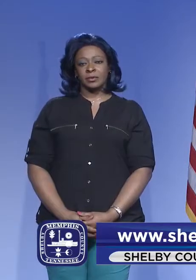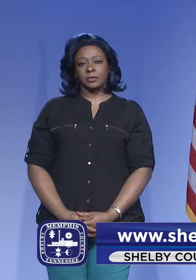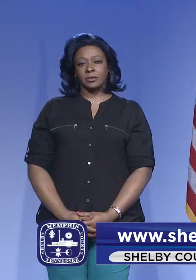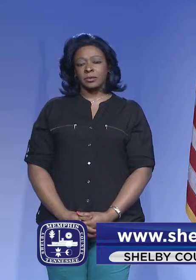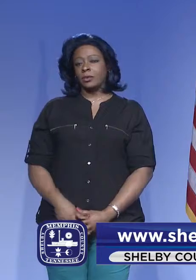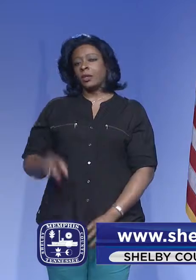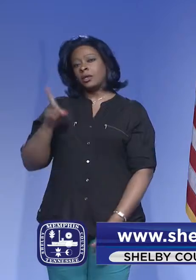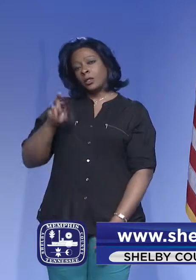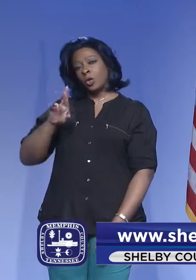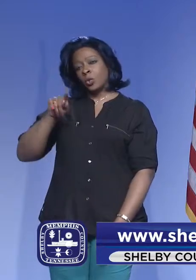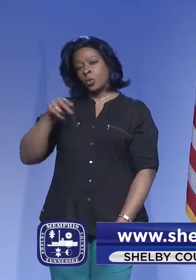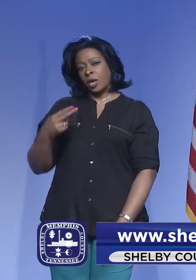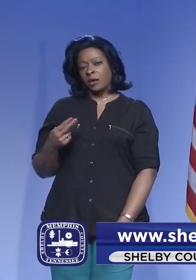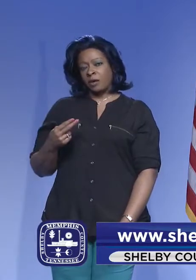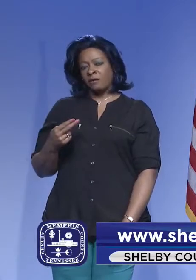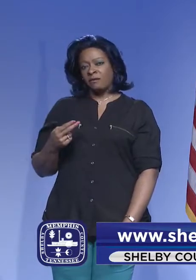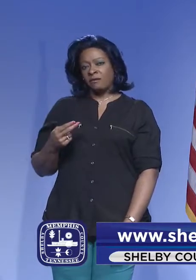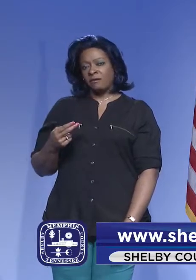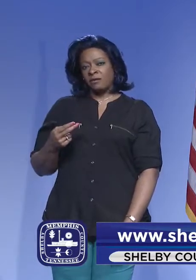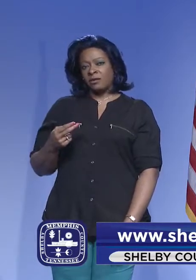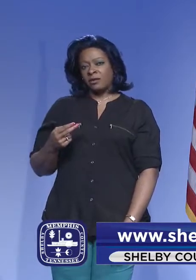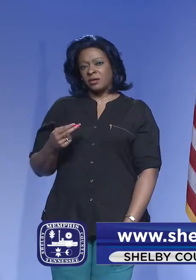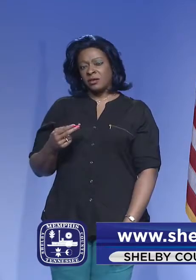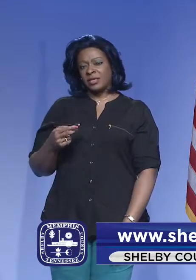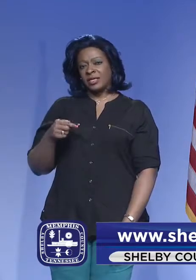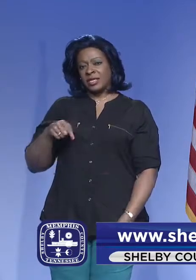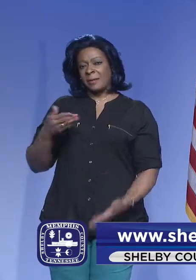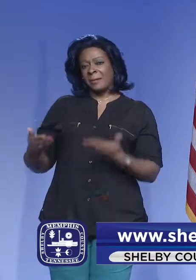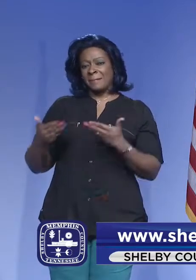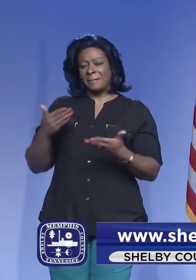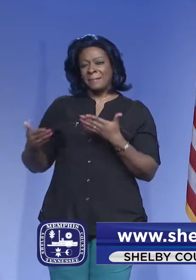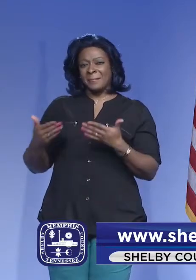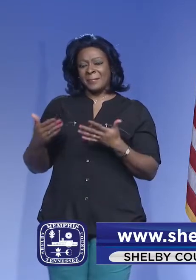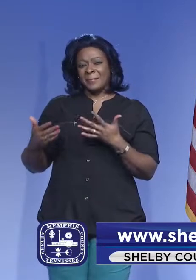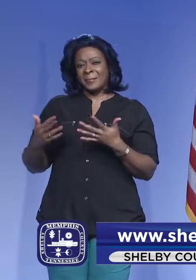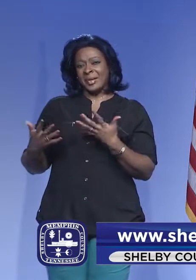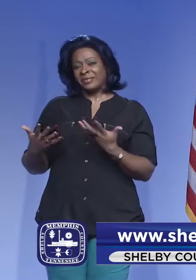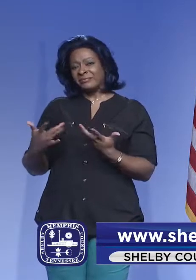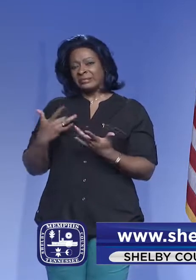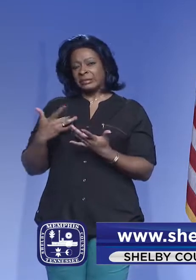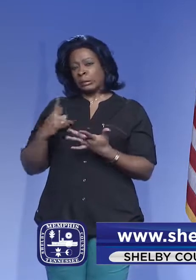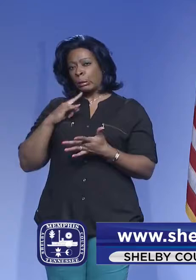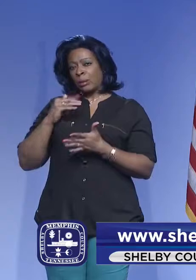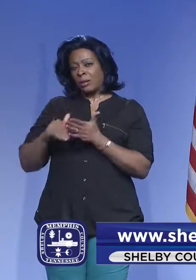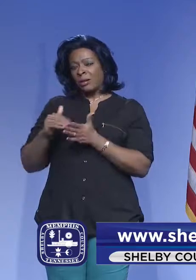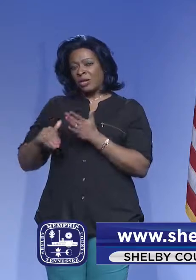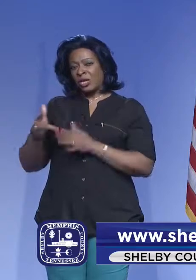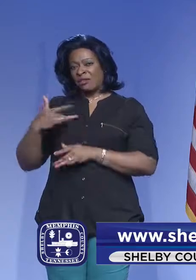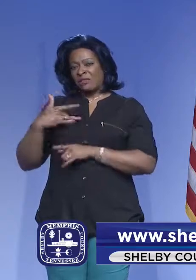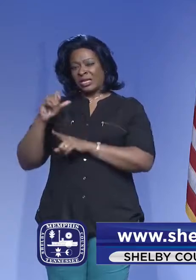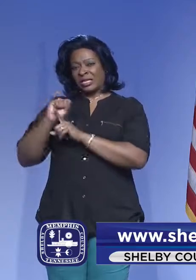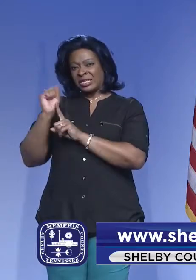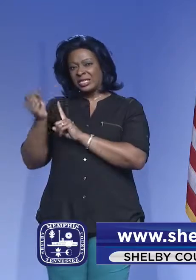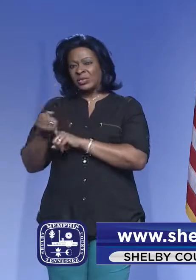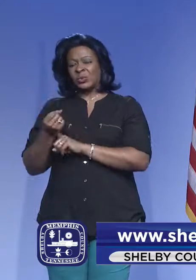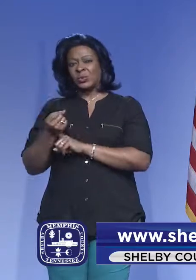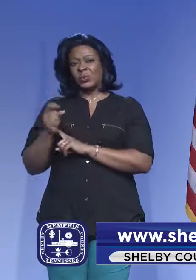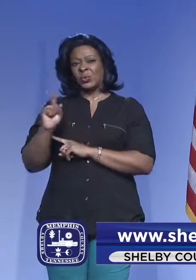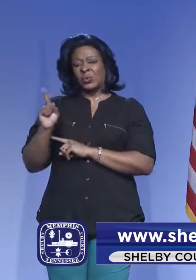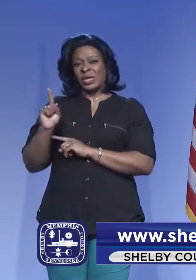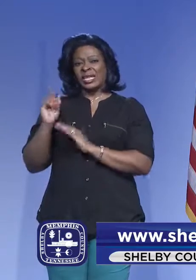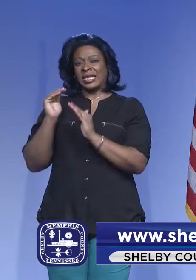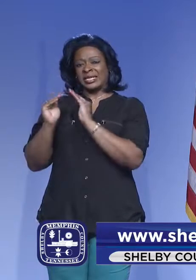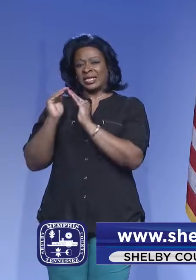And Dr. Randolph, I'm afraid this is maybe esoteric, but is there a situation in which the